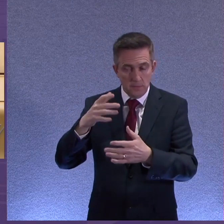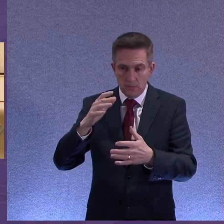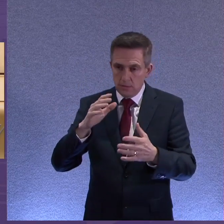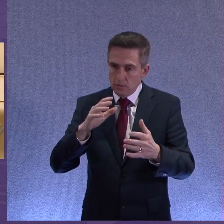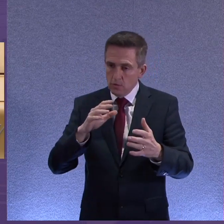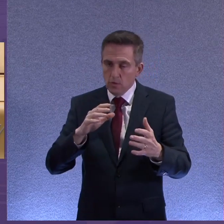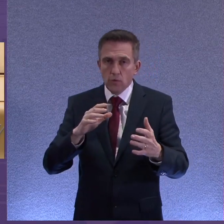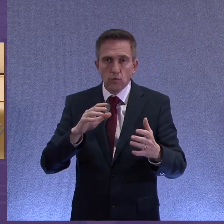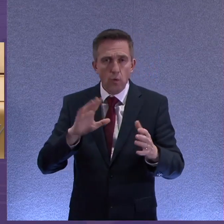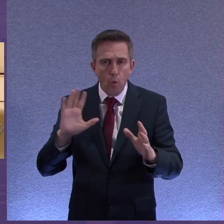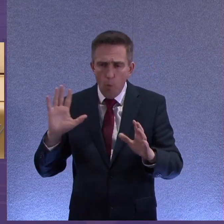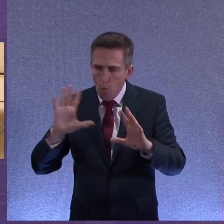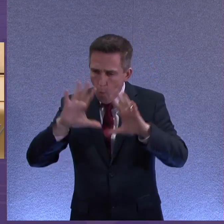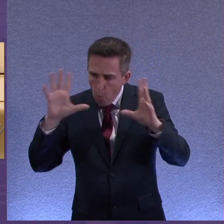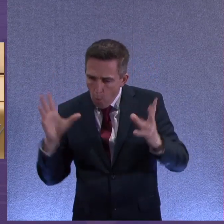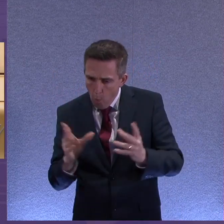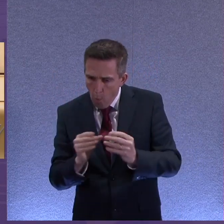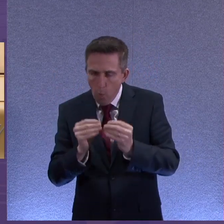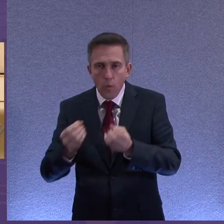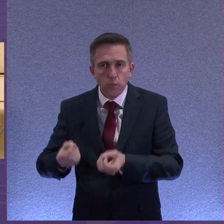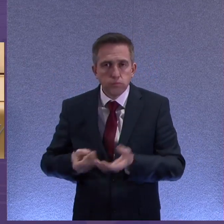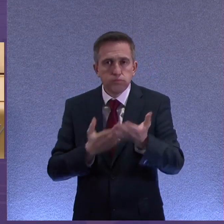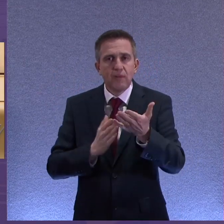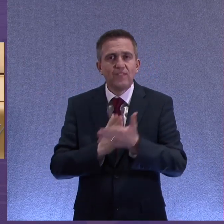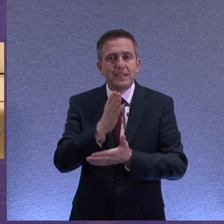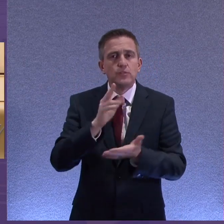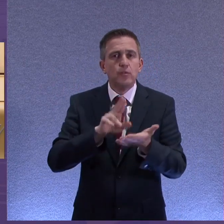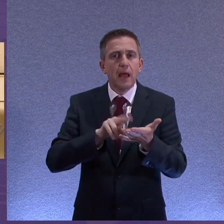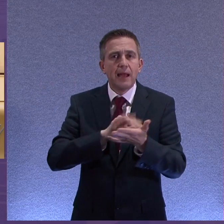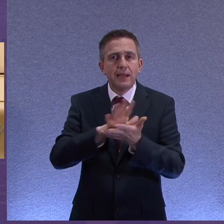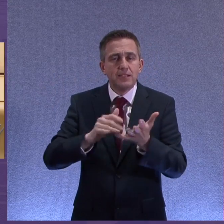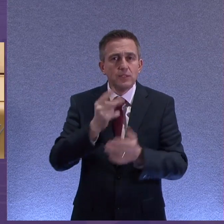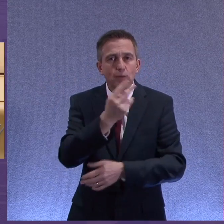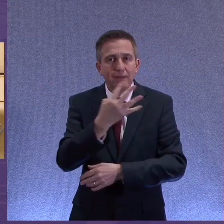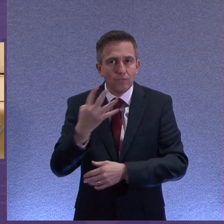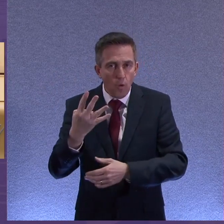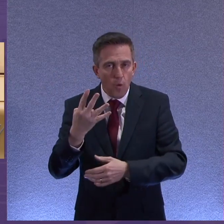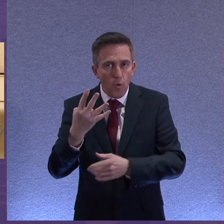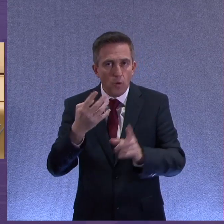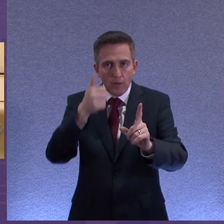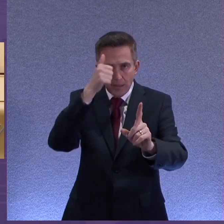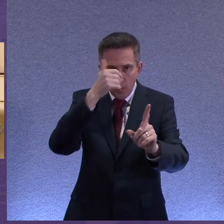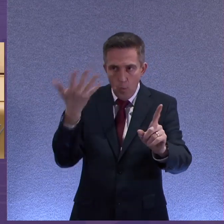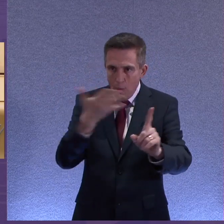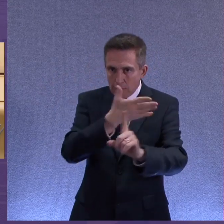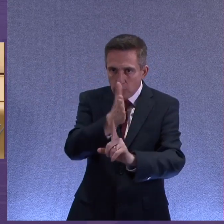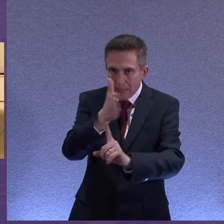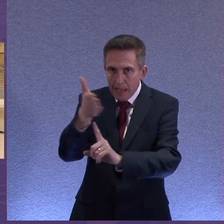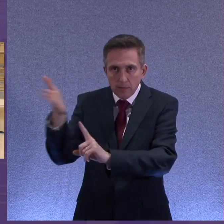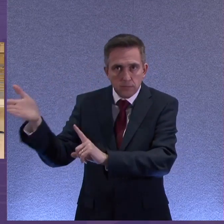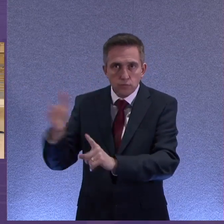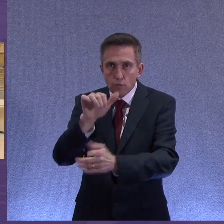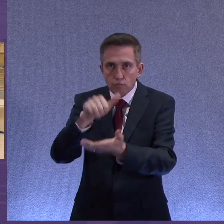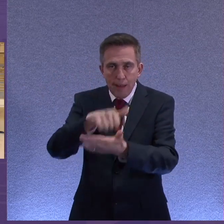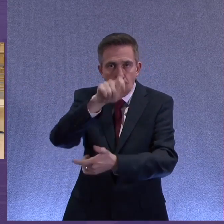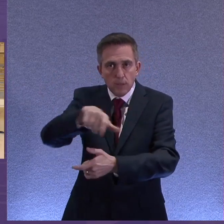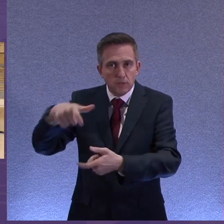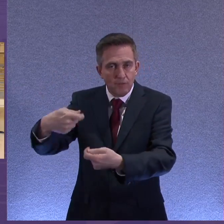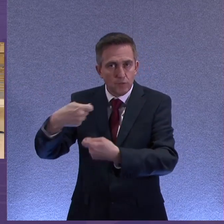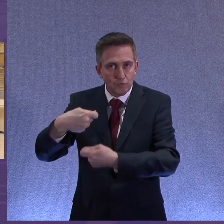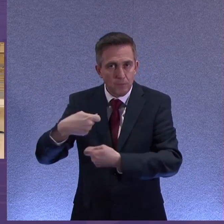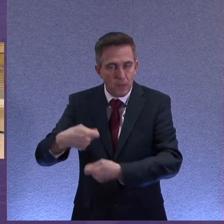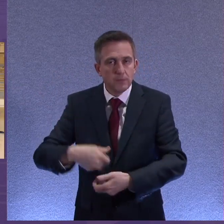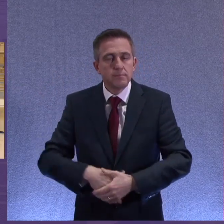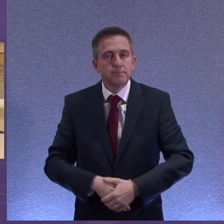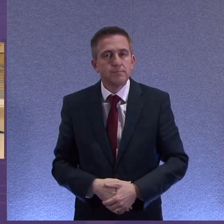those to NHS 24 and others, so that they can point people in the right direction for the care they need. Thank you very